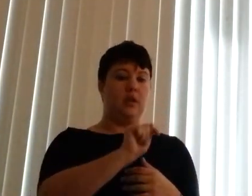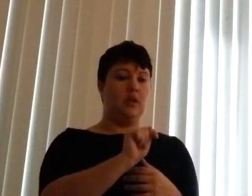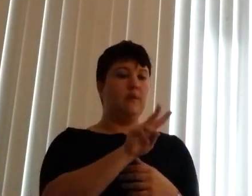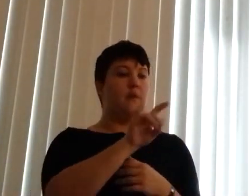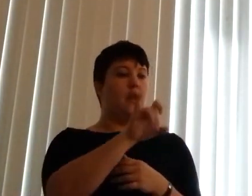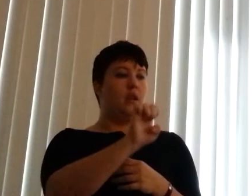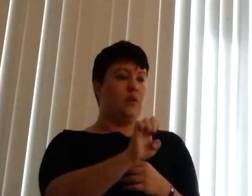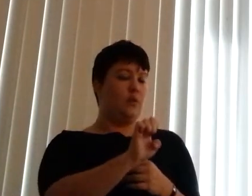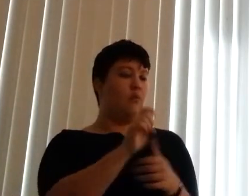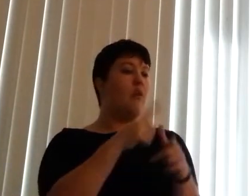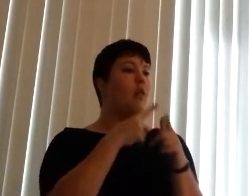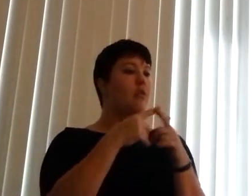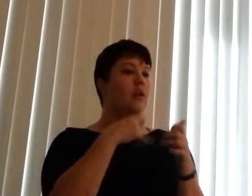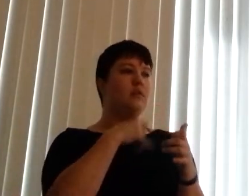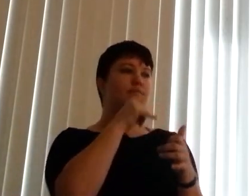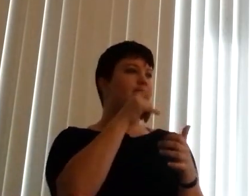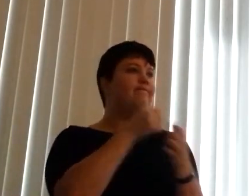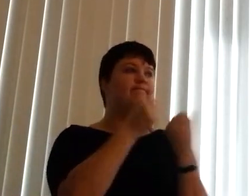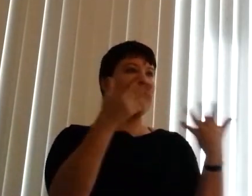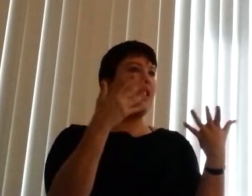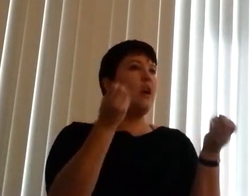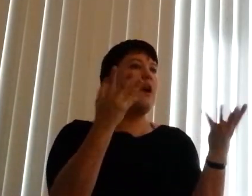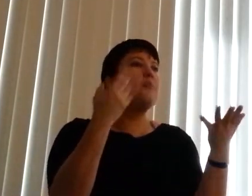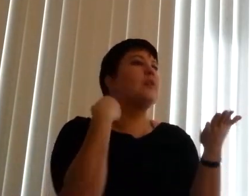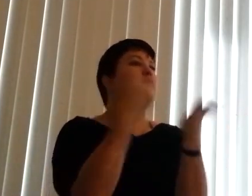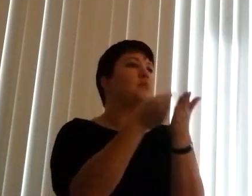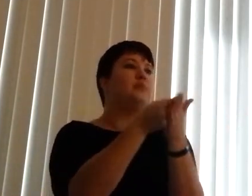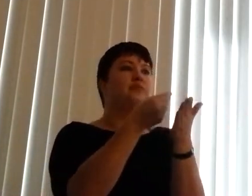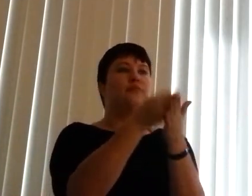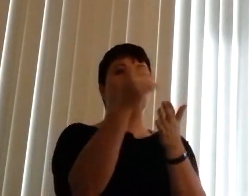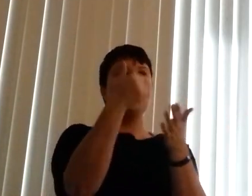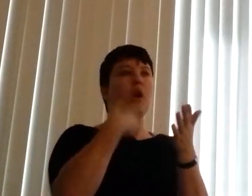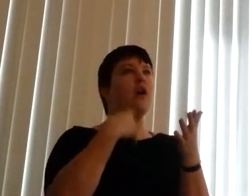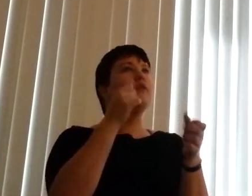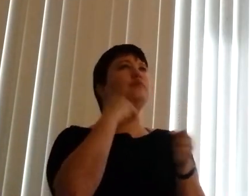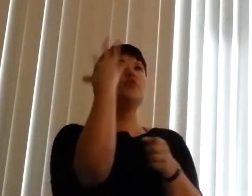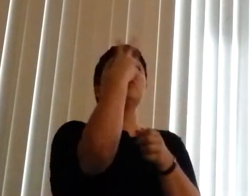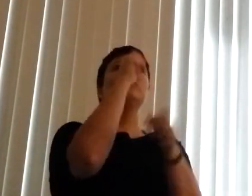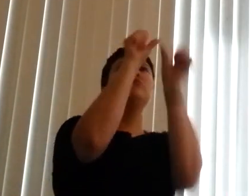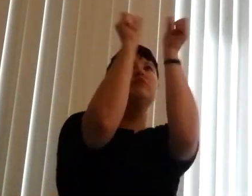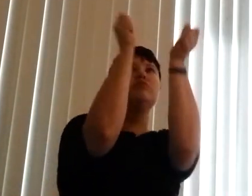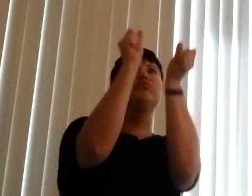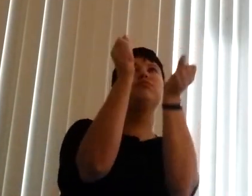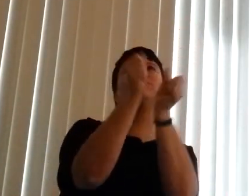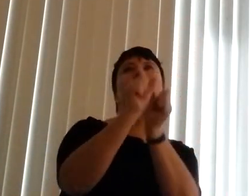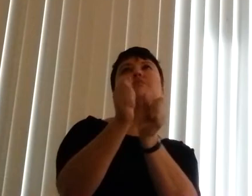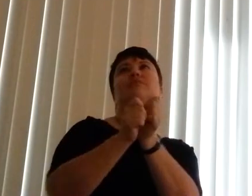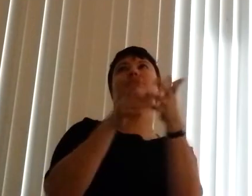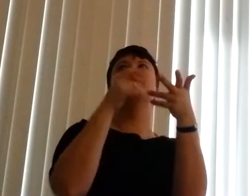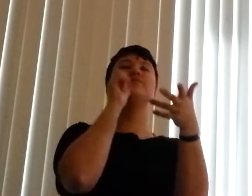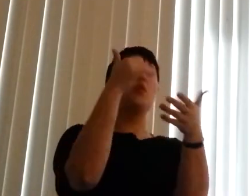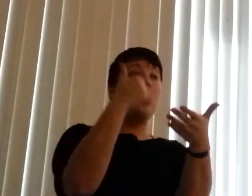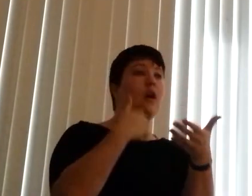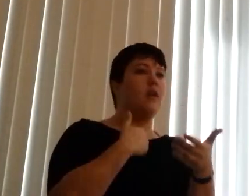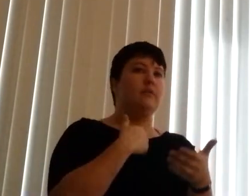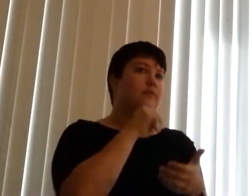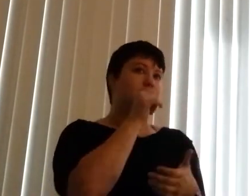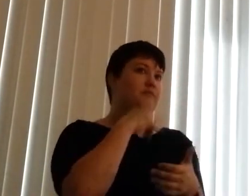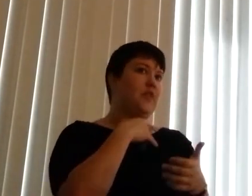no matter how much gold or how many pretty crystal formations you have, you're not going to